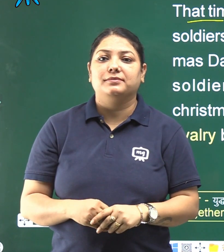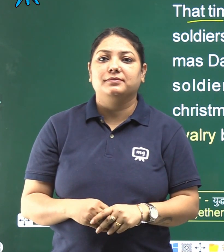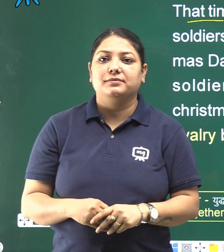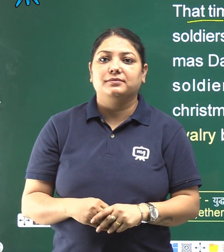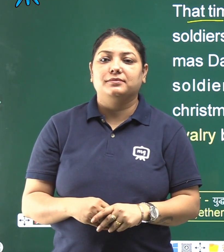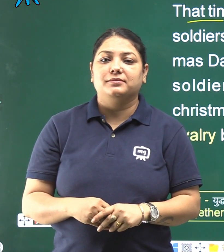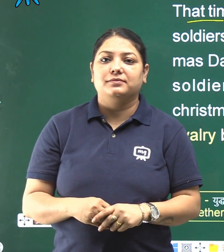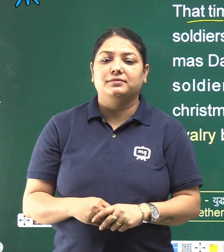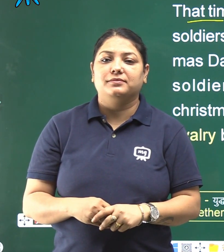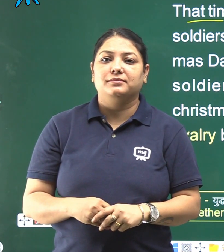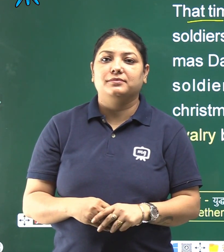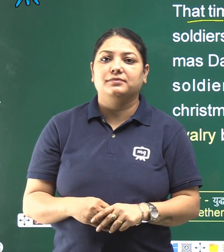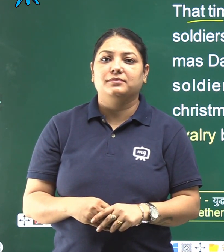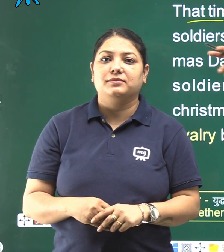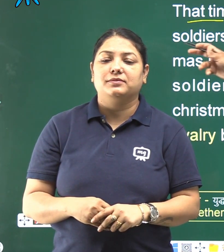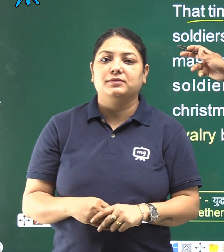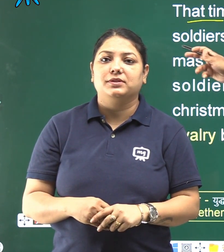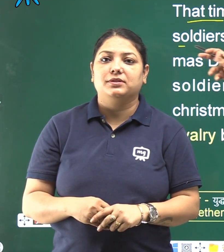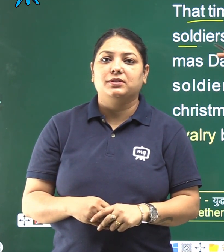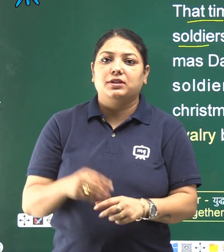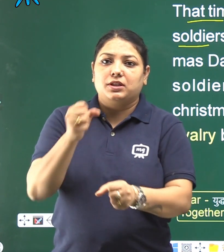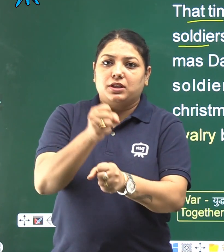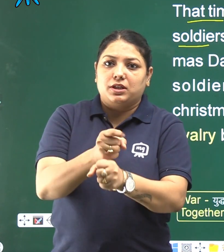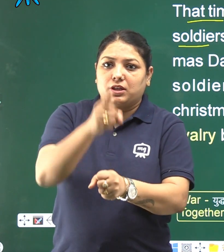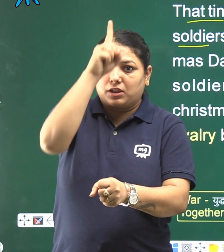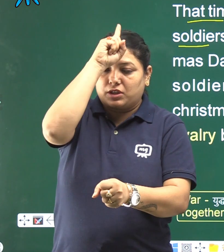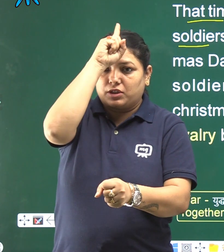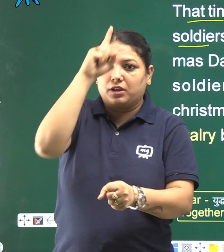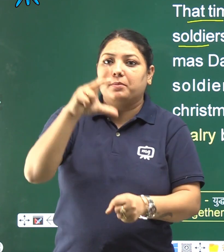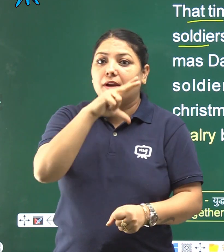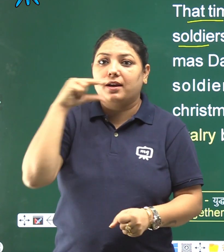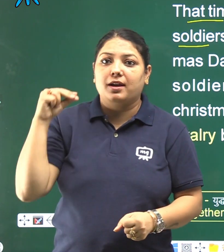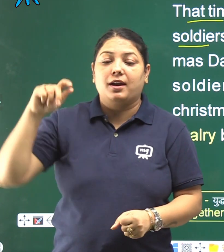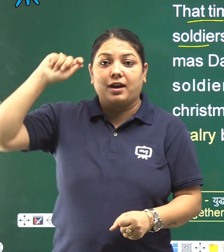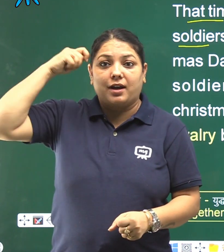the German and English soldiers